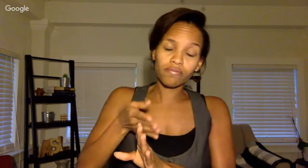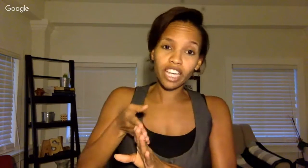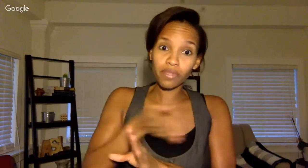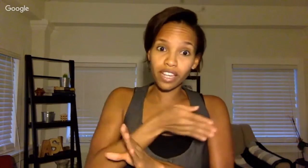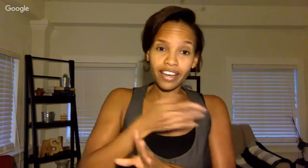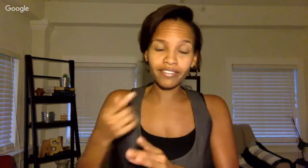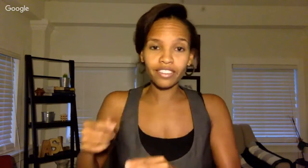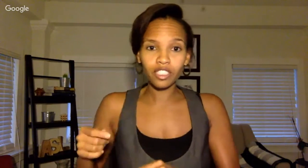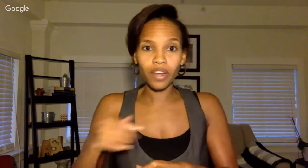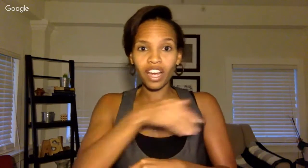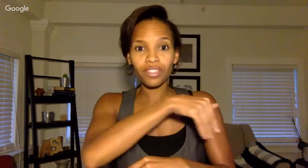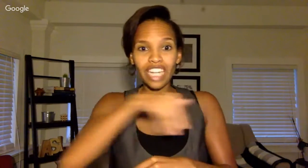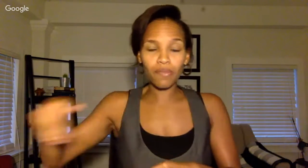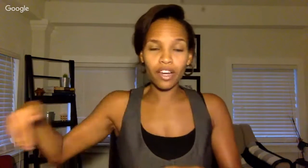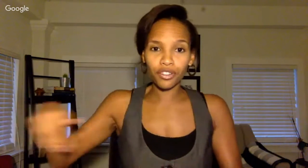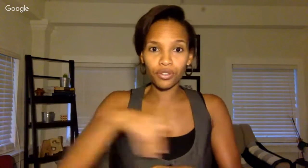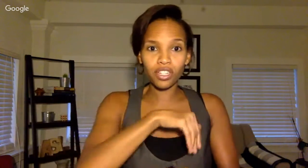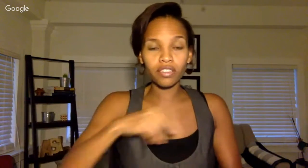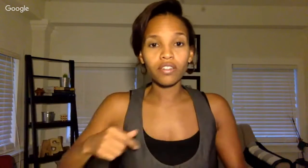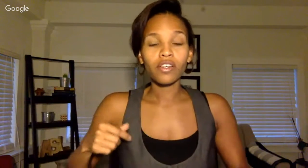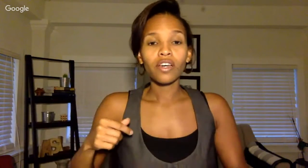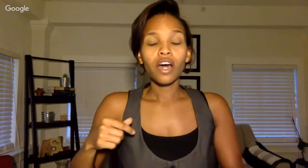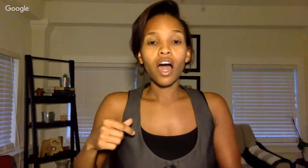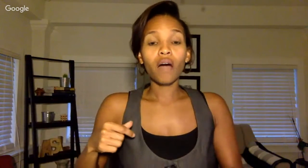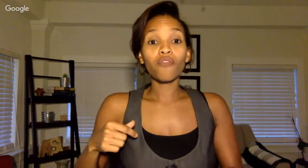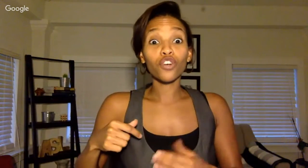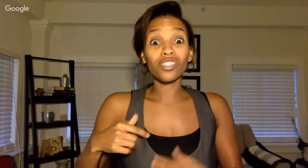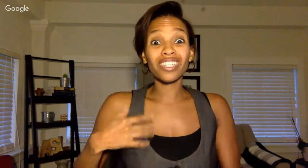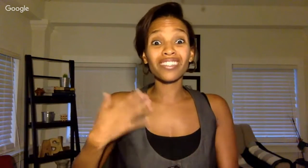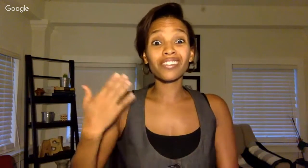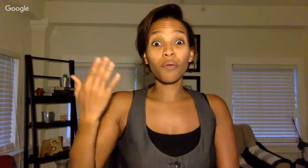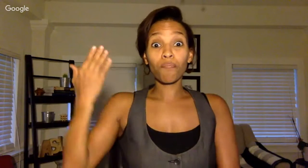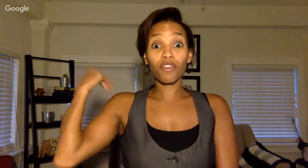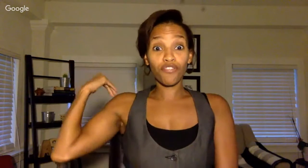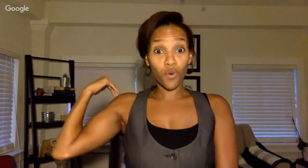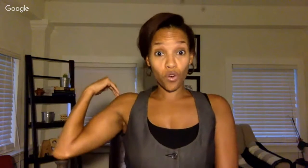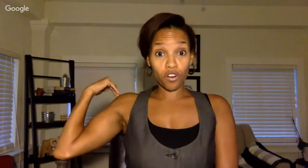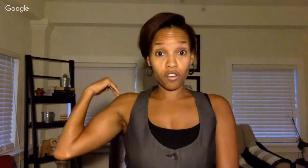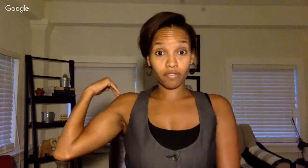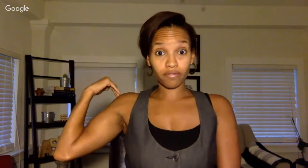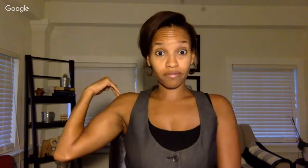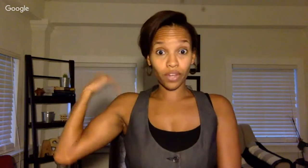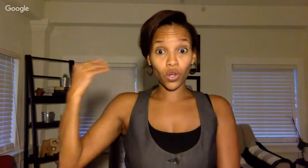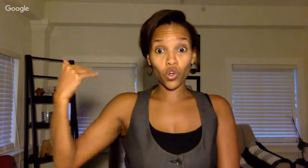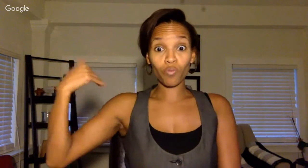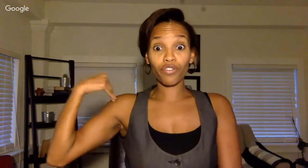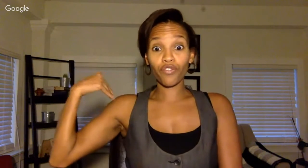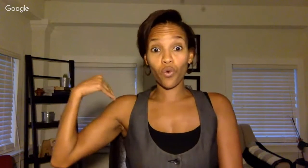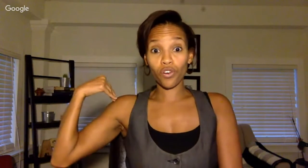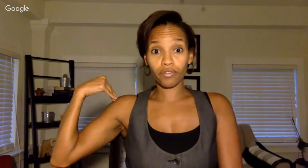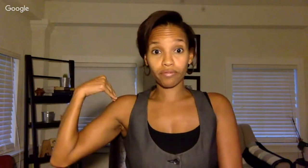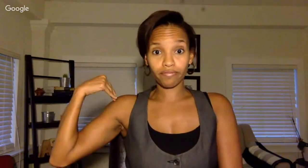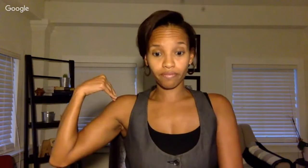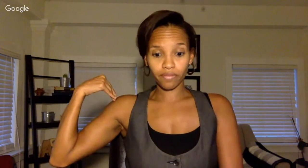same sign, depending on what timeline you're using, versus before, okay, or before,